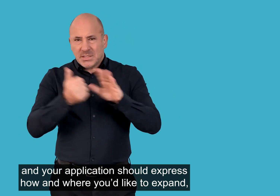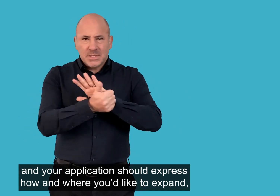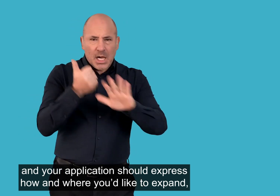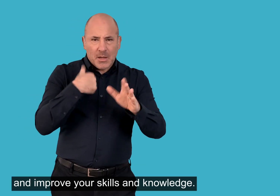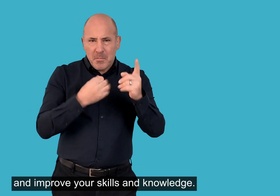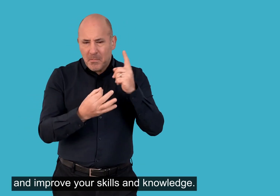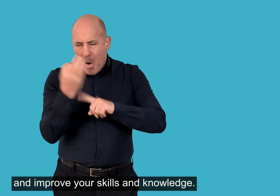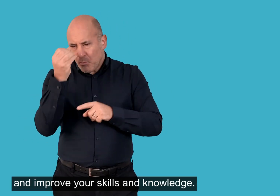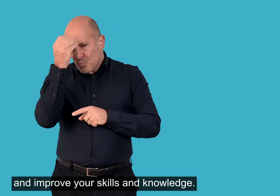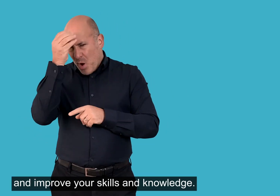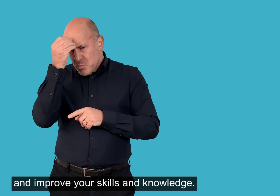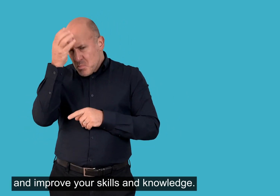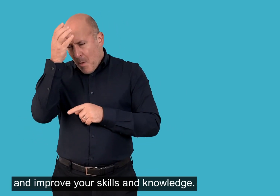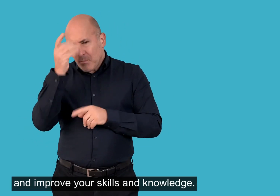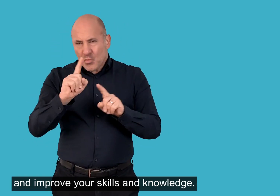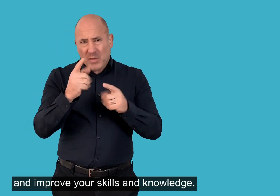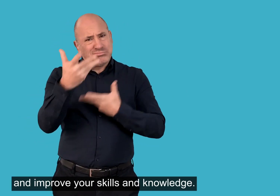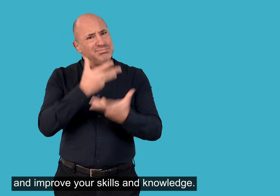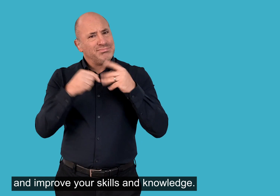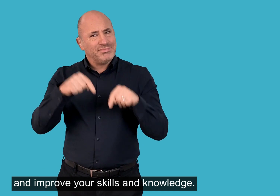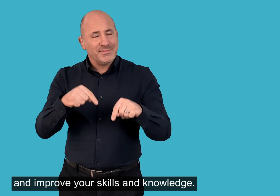to expand and improve your skills and knowledge.